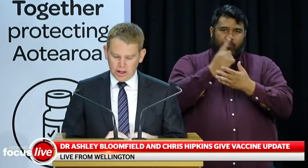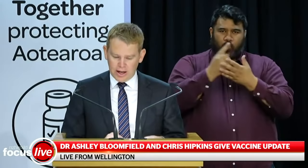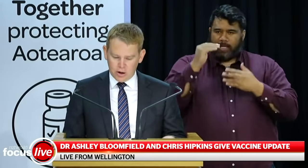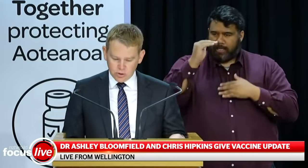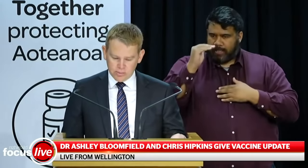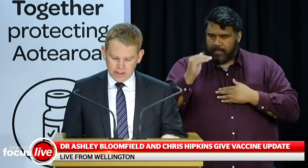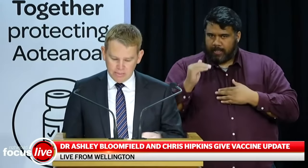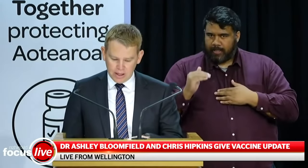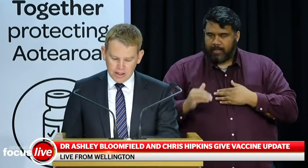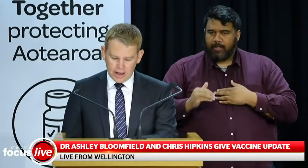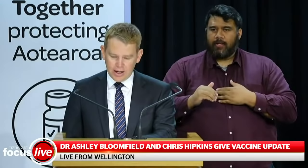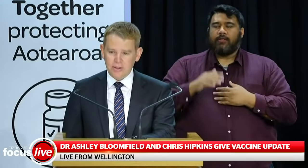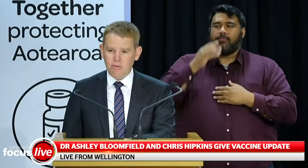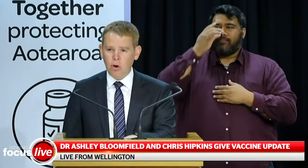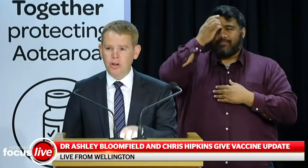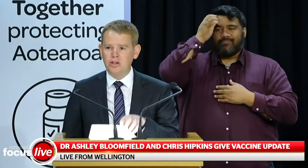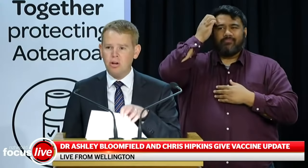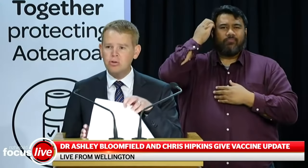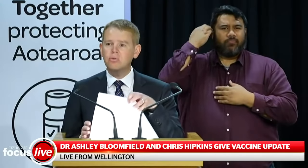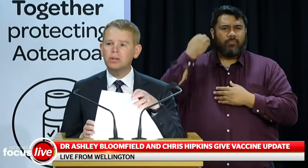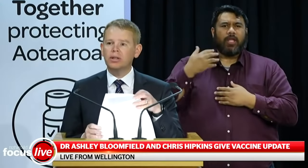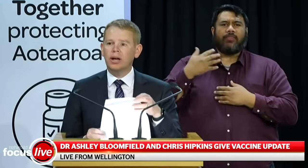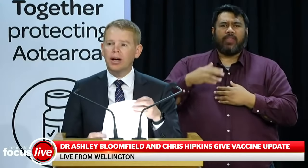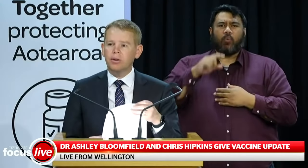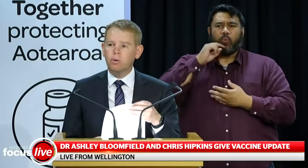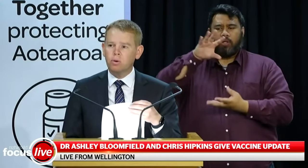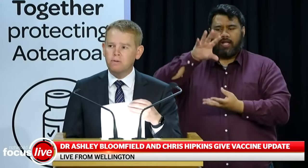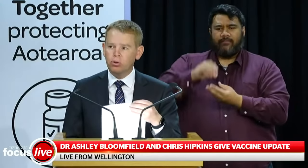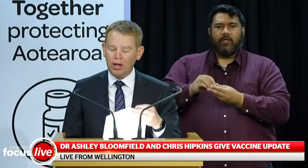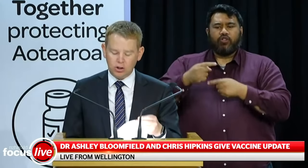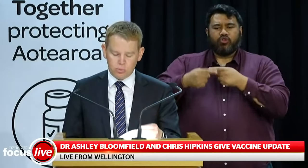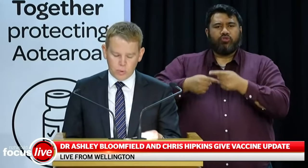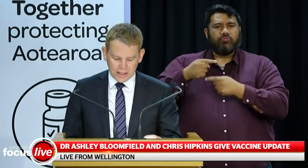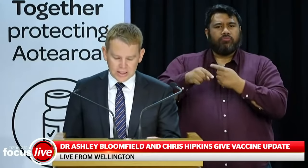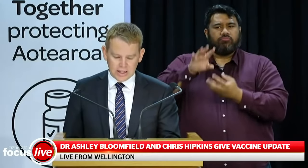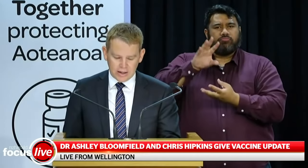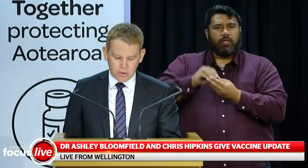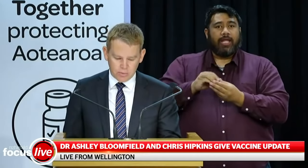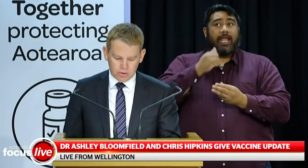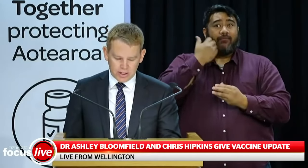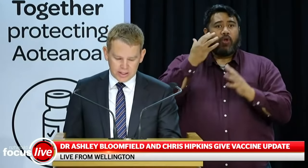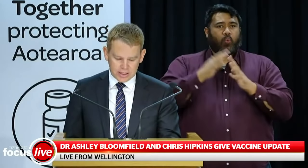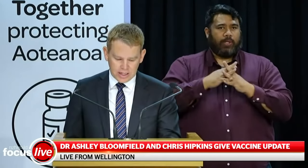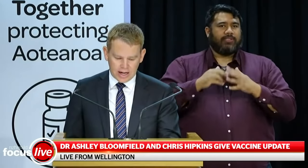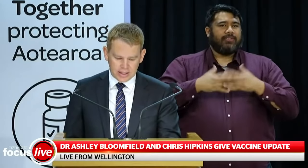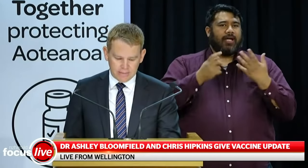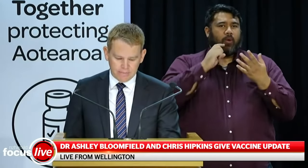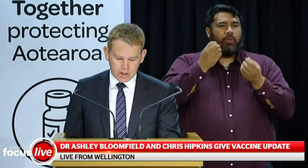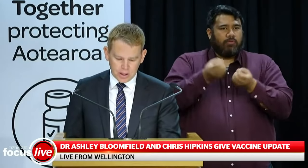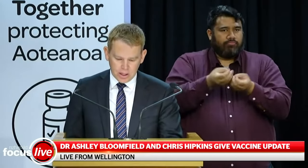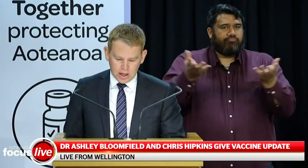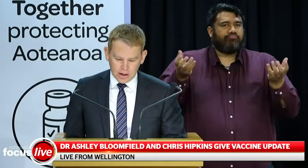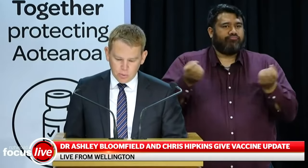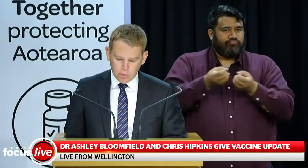it will ultimately be the rolling total that we'll give you each Wednesday when we release the